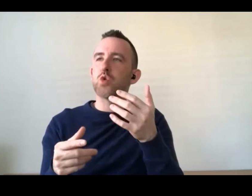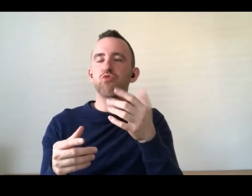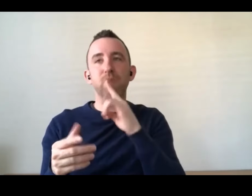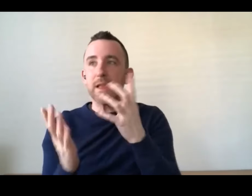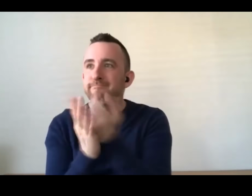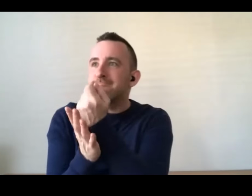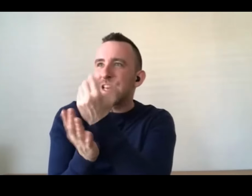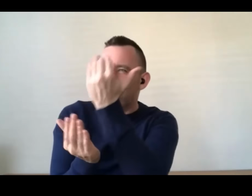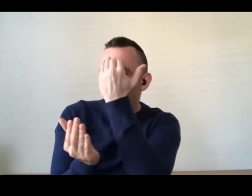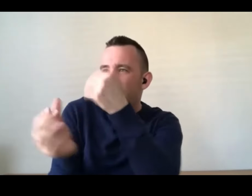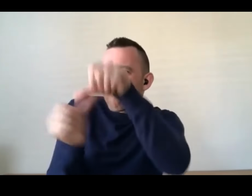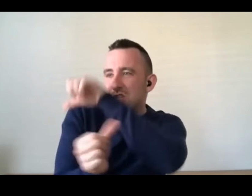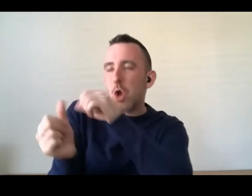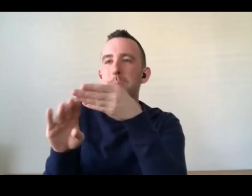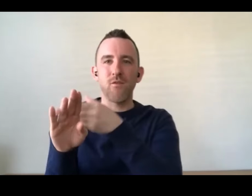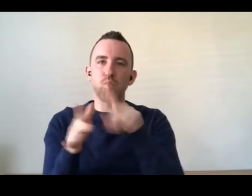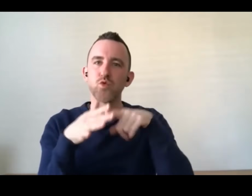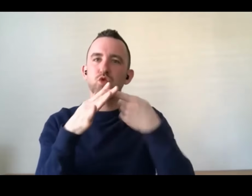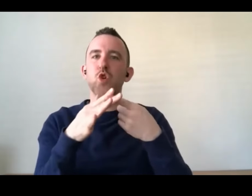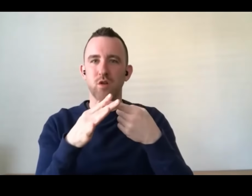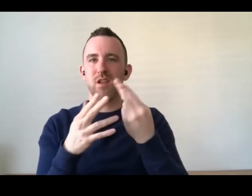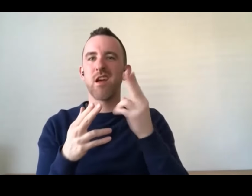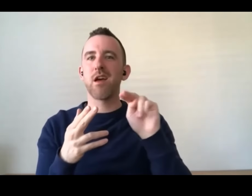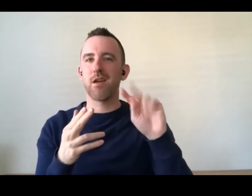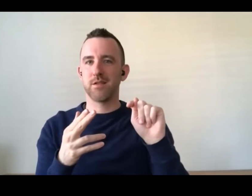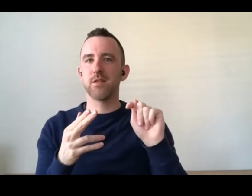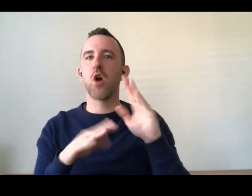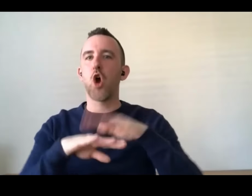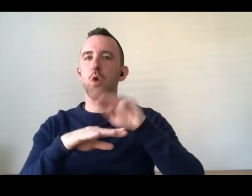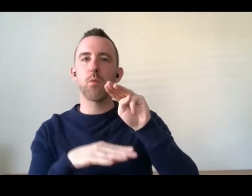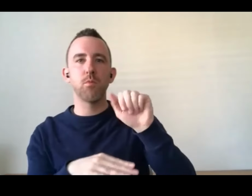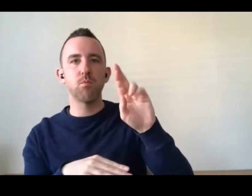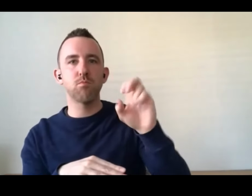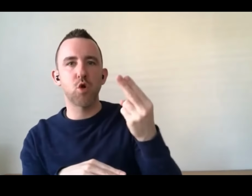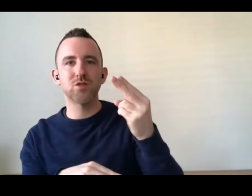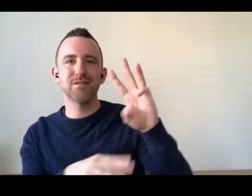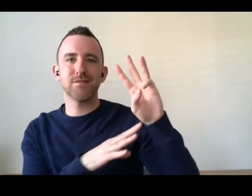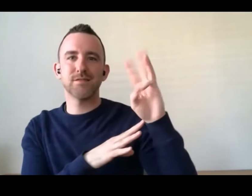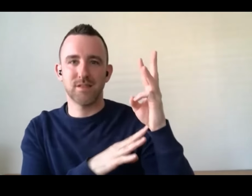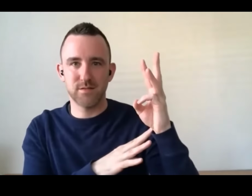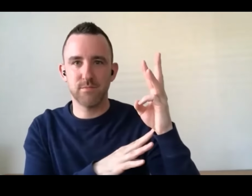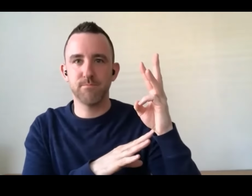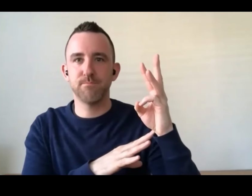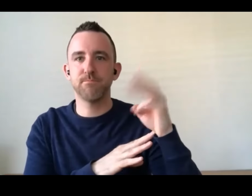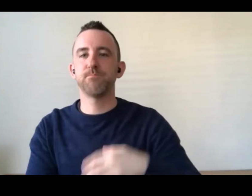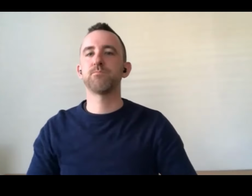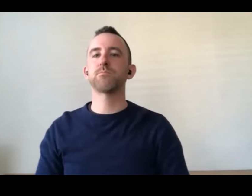fellow teammates before you get started on the hunt, March 6th. So a little bit more